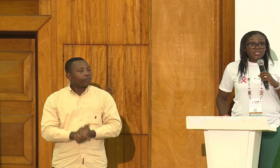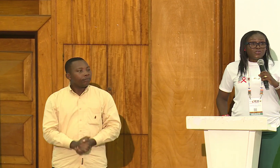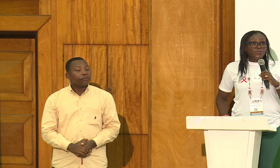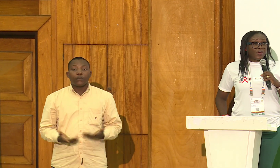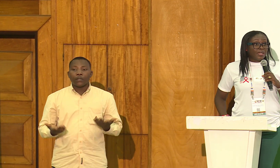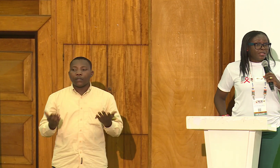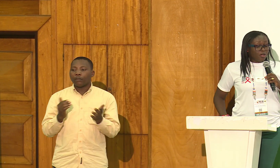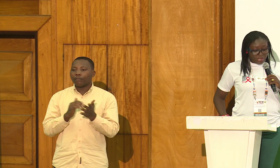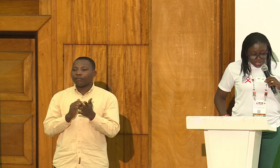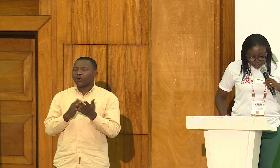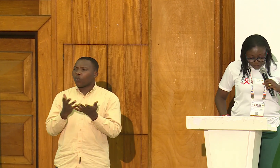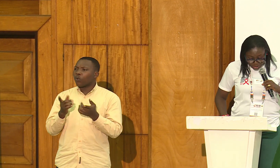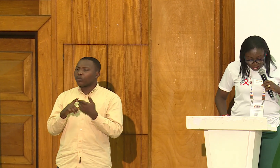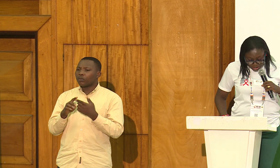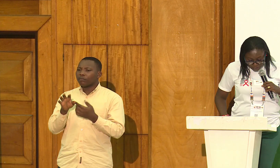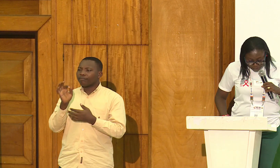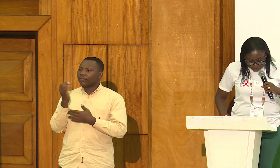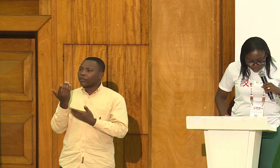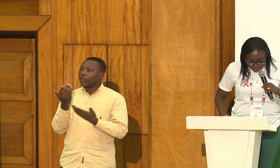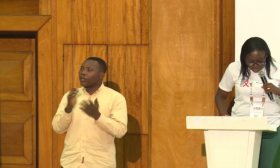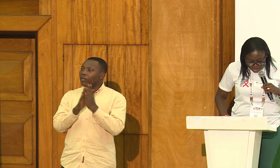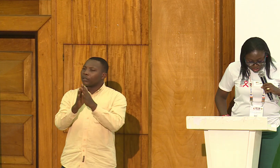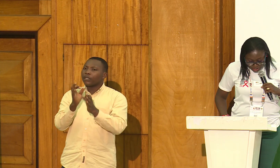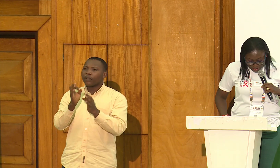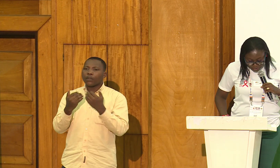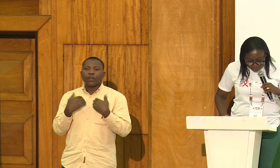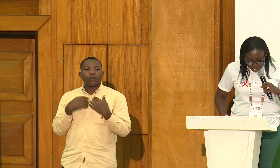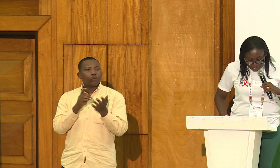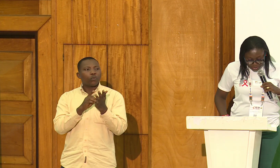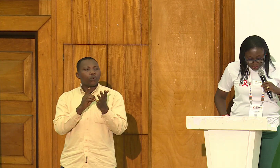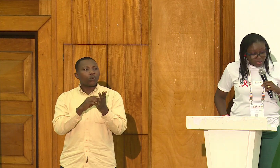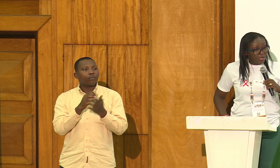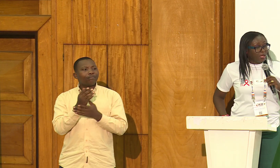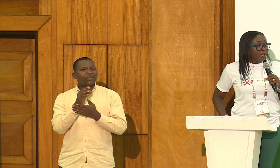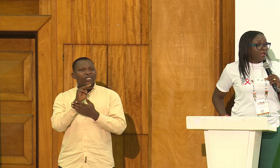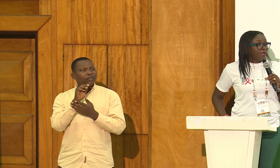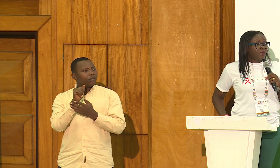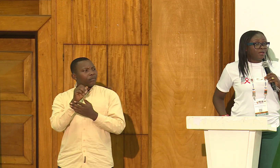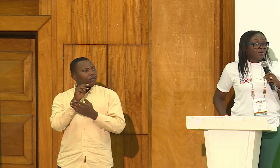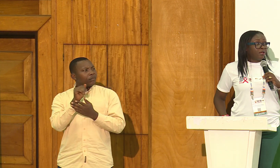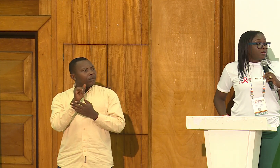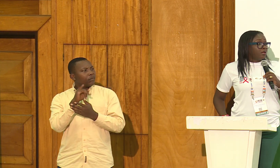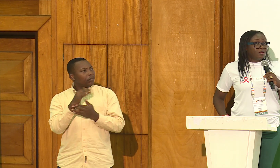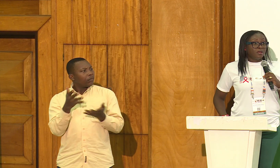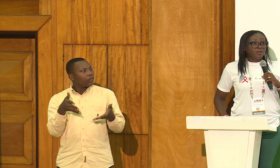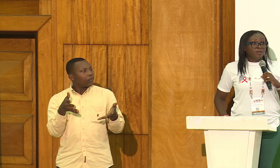I'd like to find out if we have Dr. Mamy here.